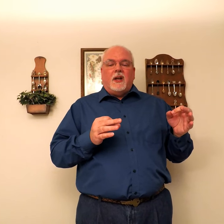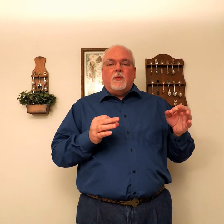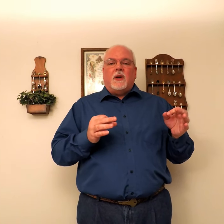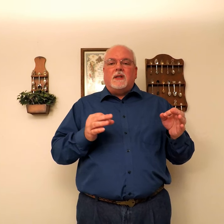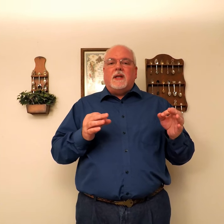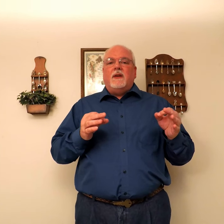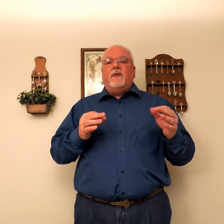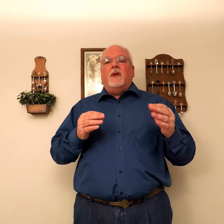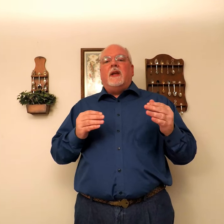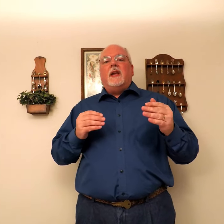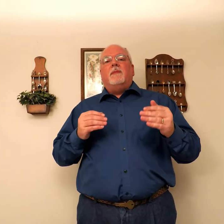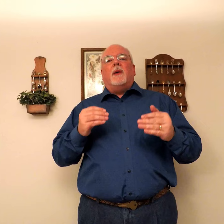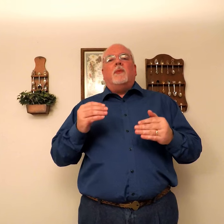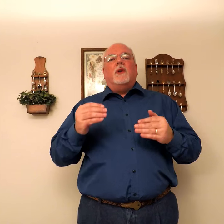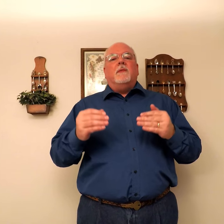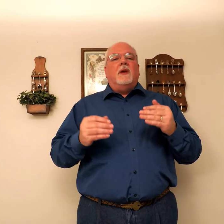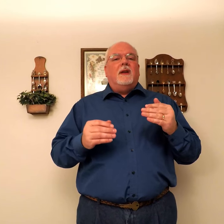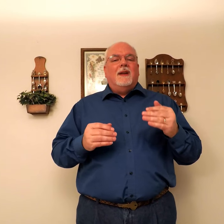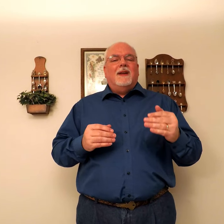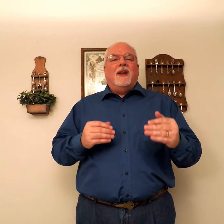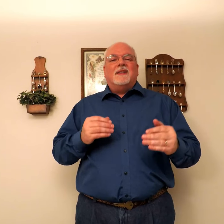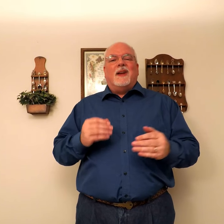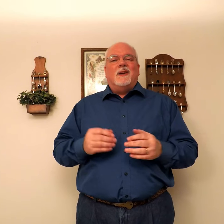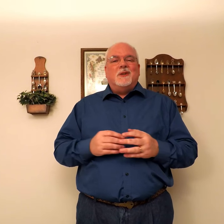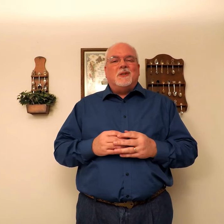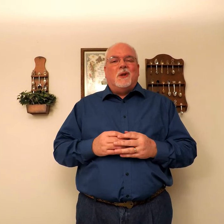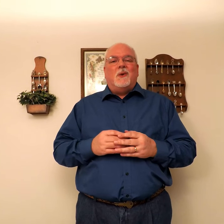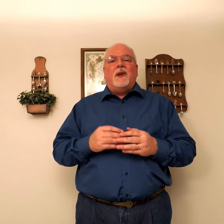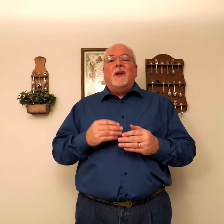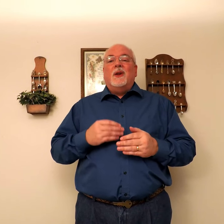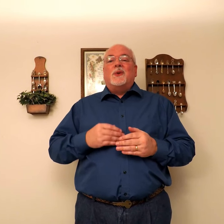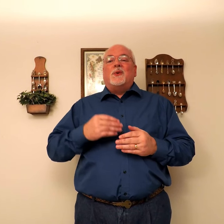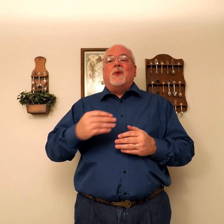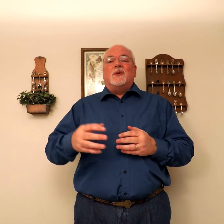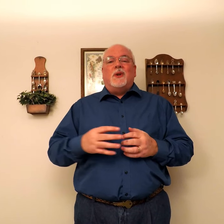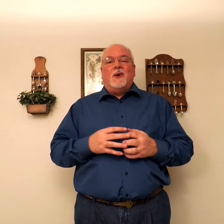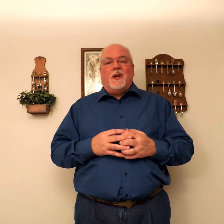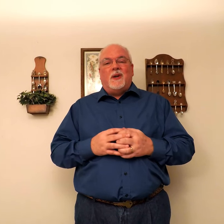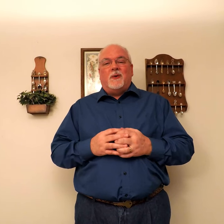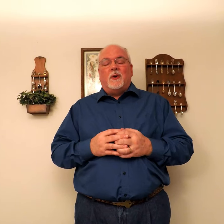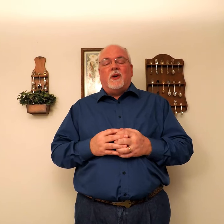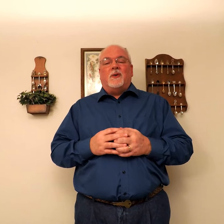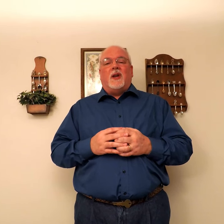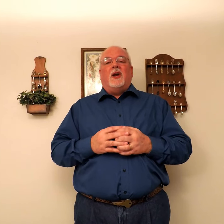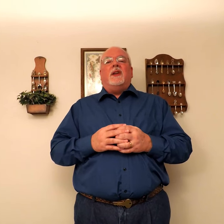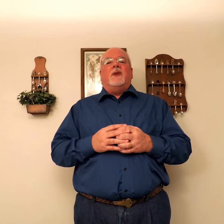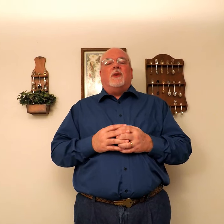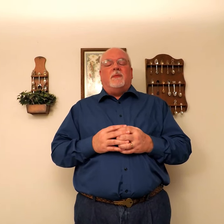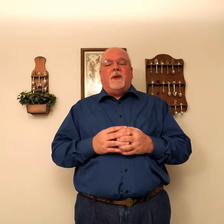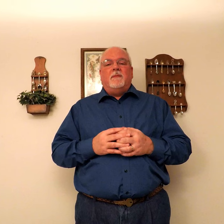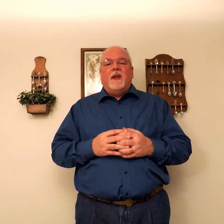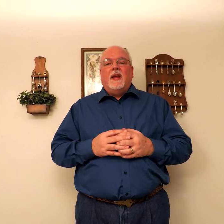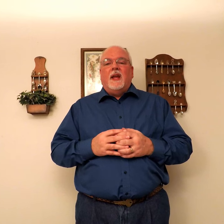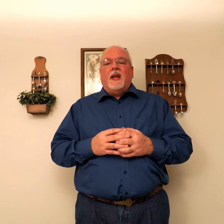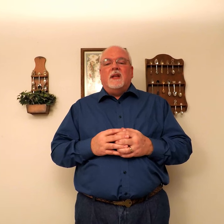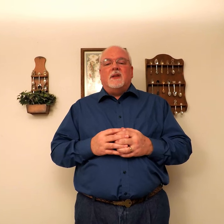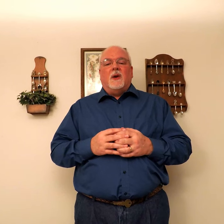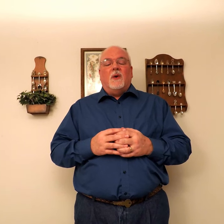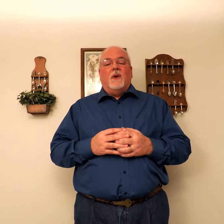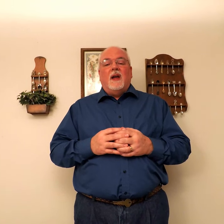you want to see if you can keep up with me as I go slowly through the song uninterrupted. And so